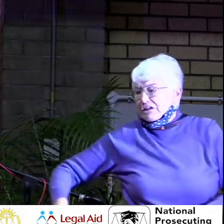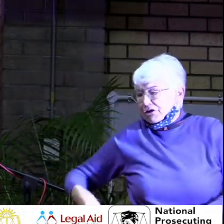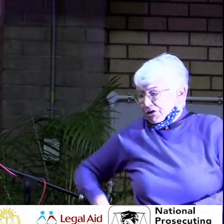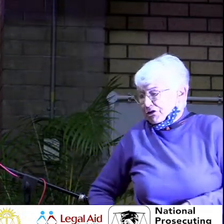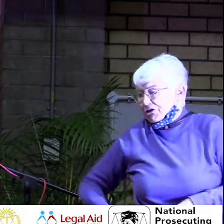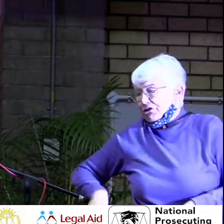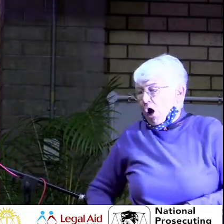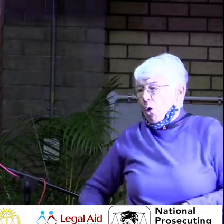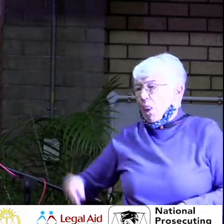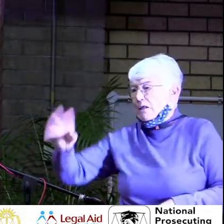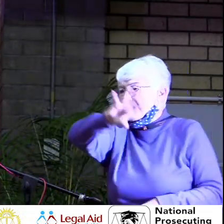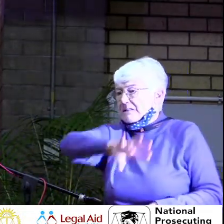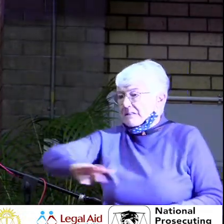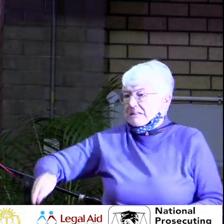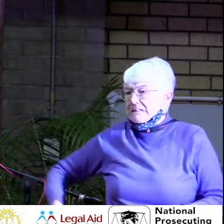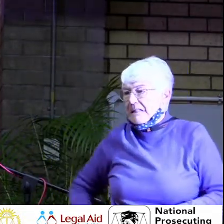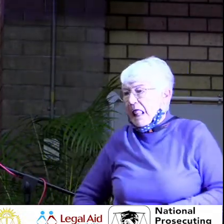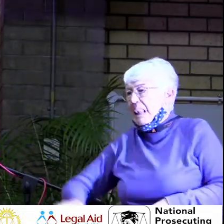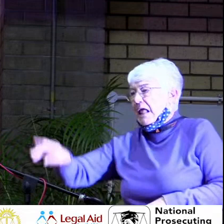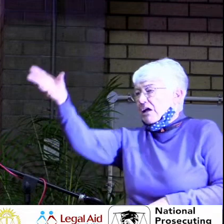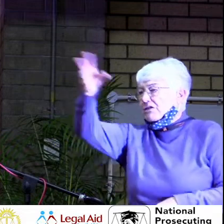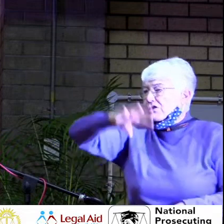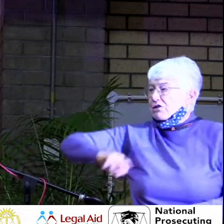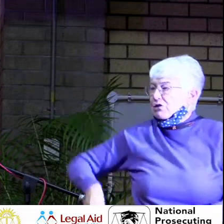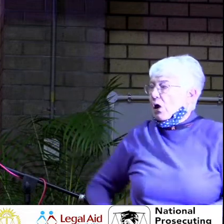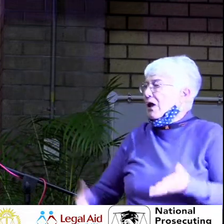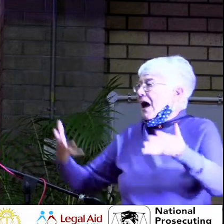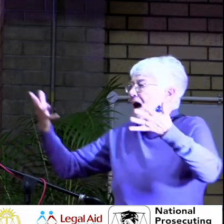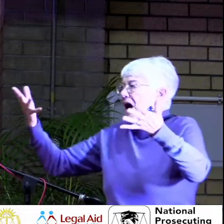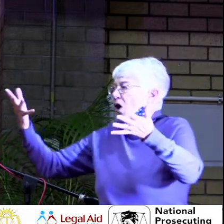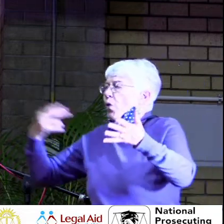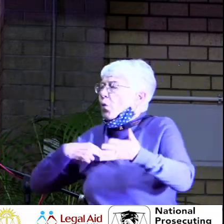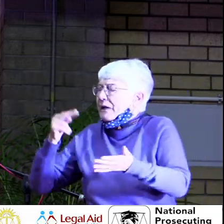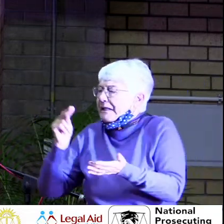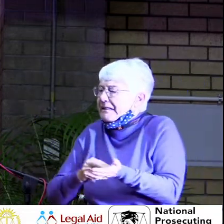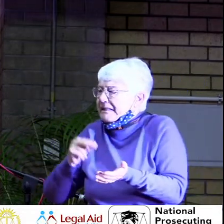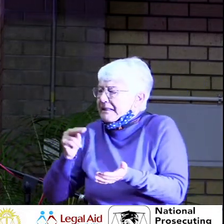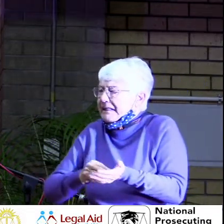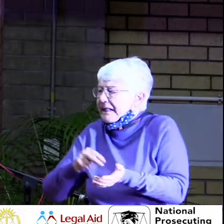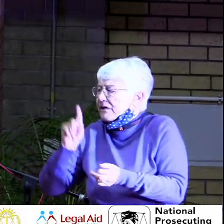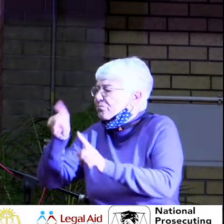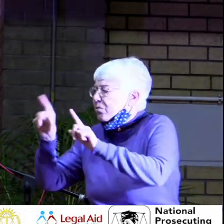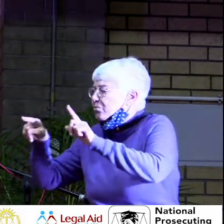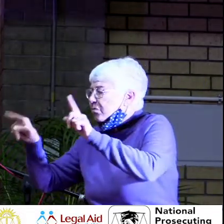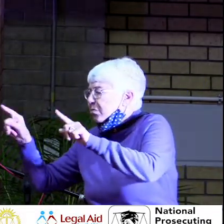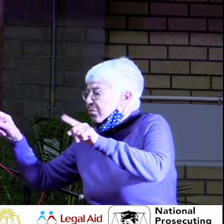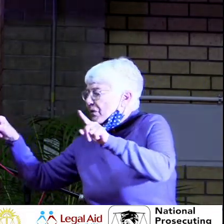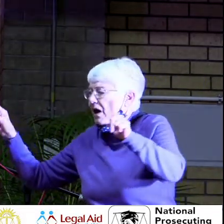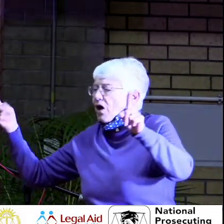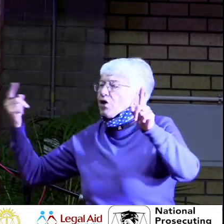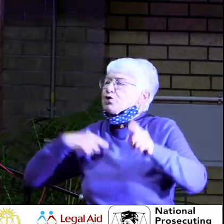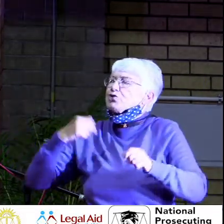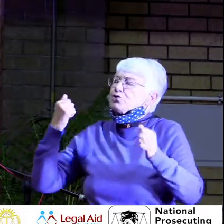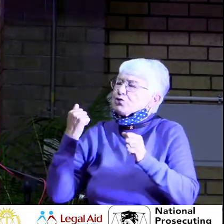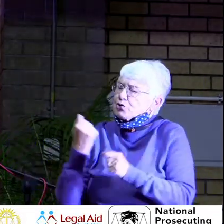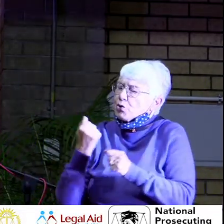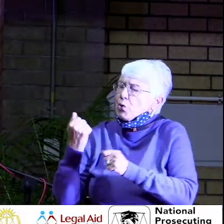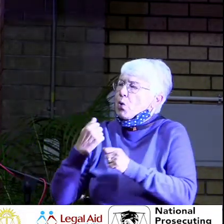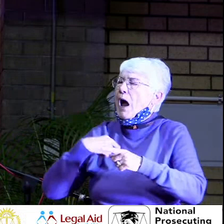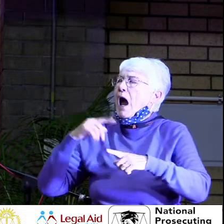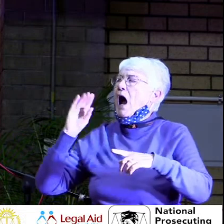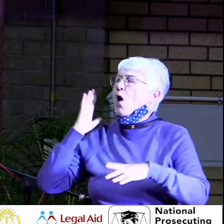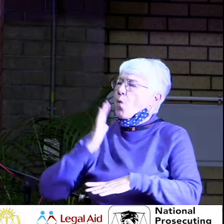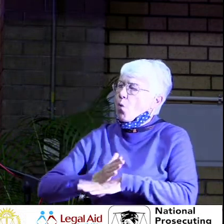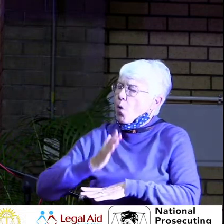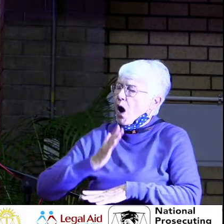only do so much. We need the tools to do our work. At the Paro Court, as you